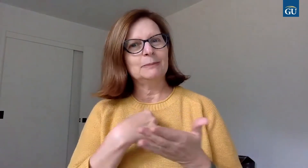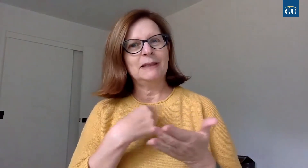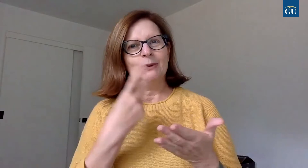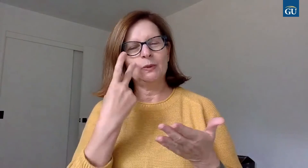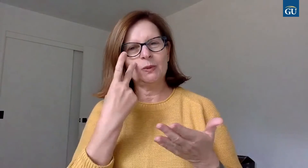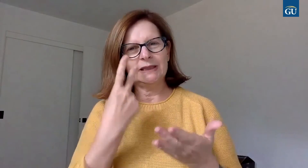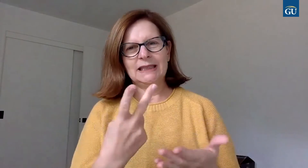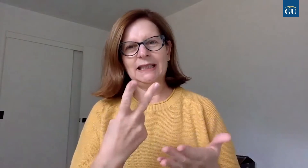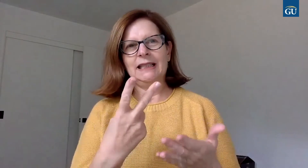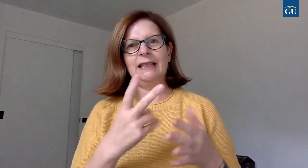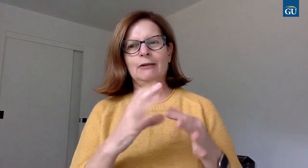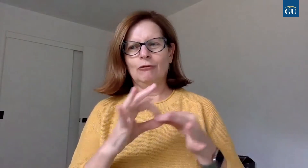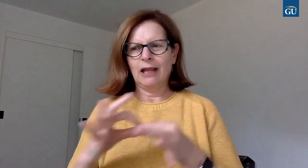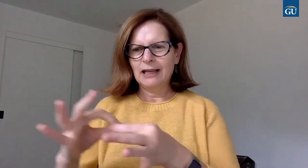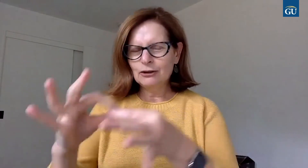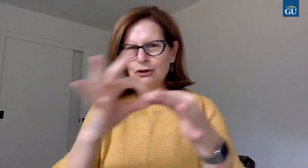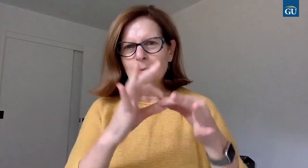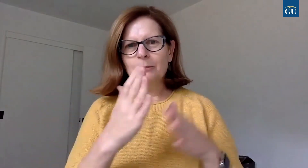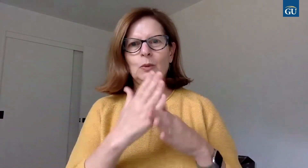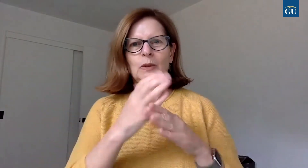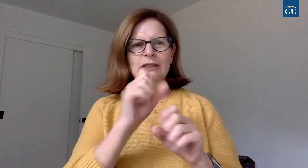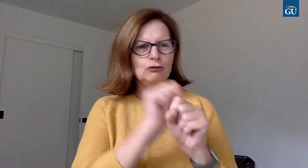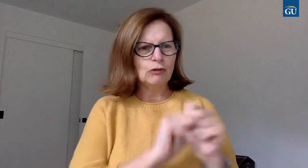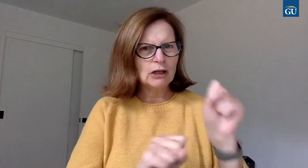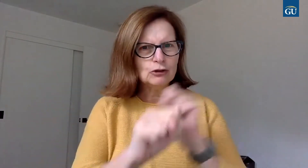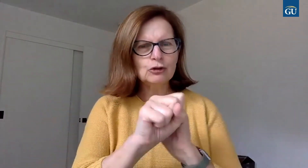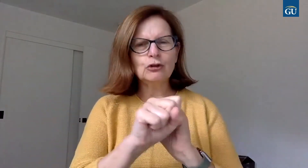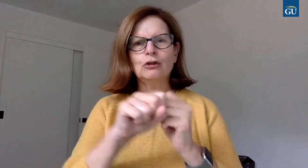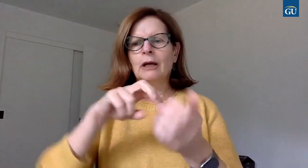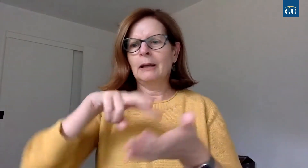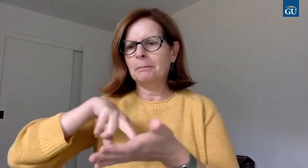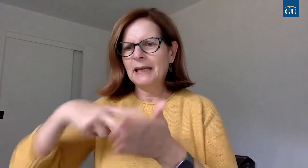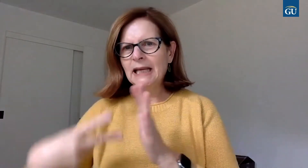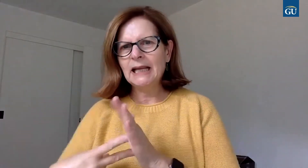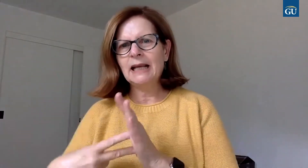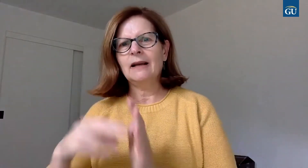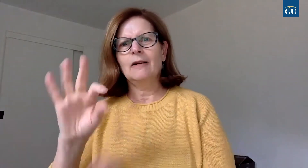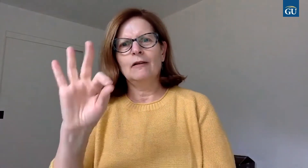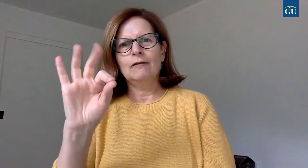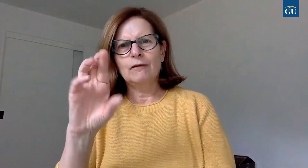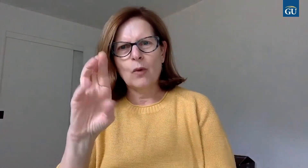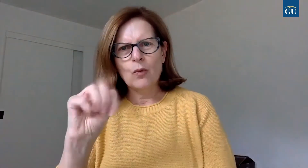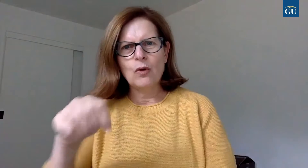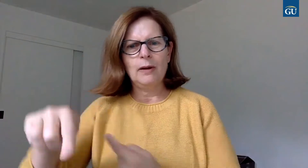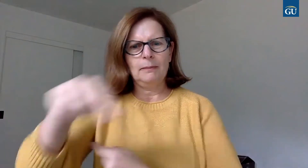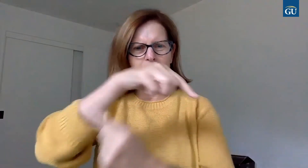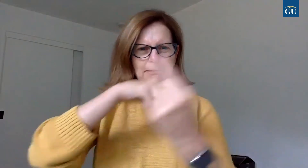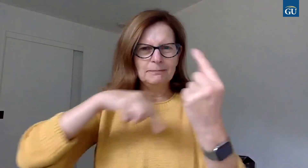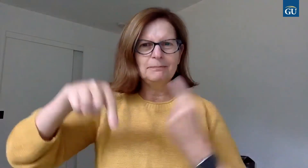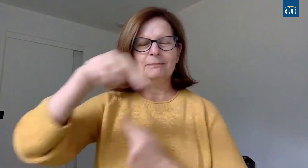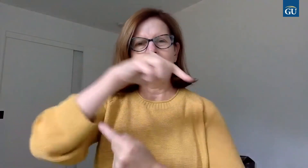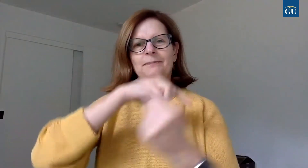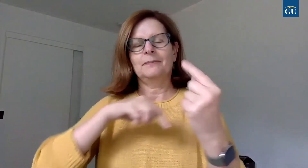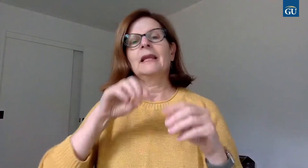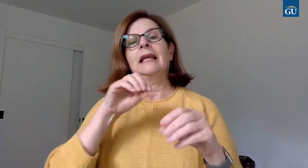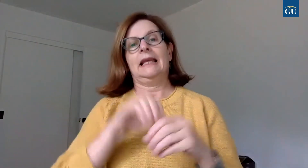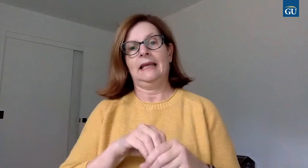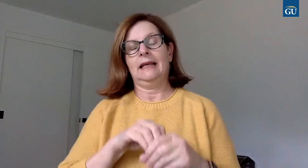It helped me see the relationship between structure, meaning, and form in that sign language.